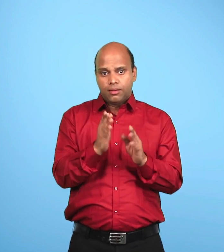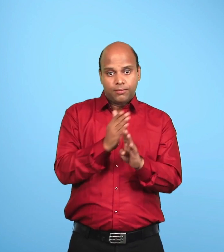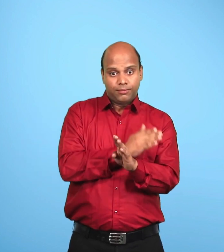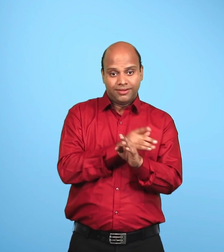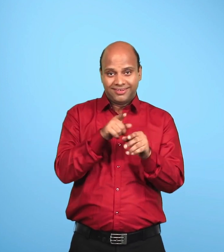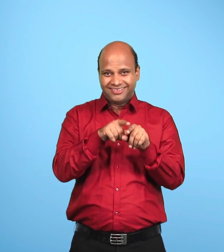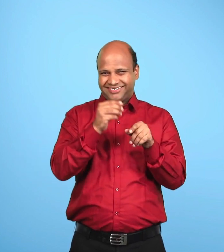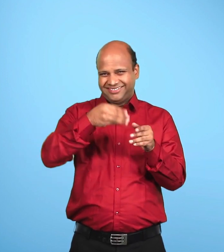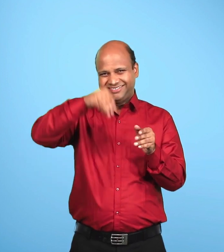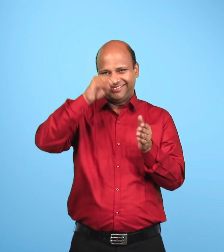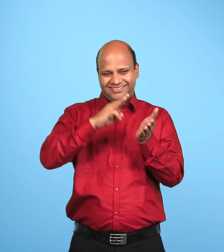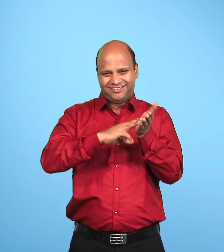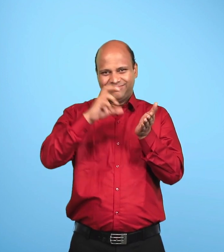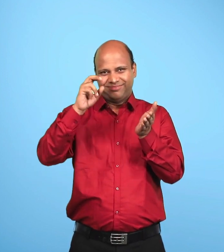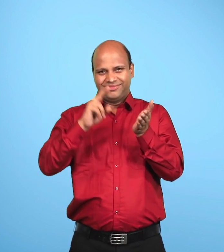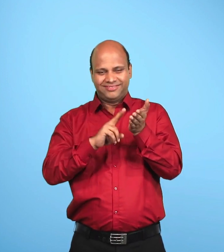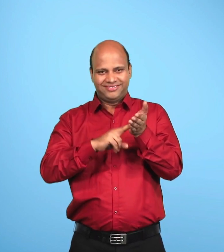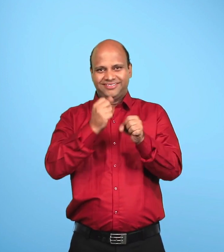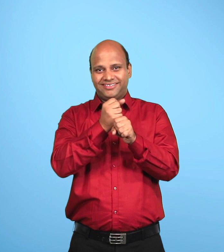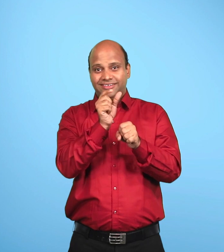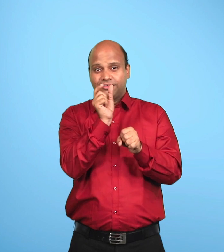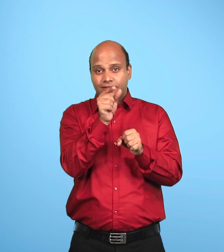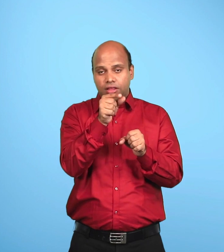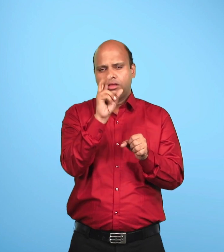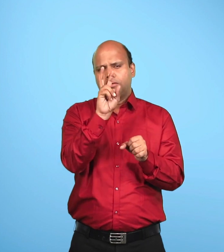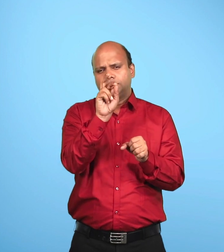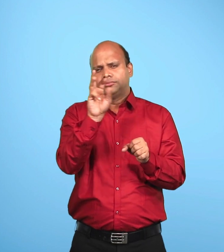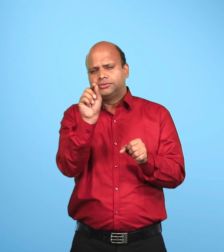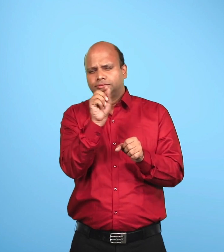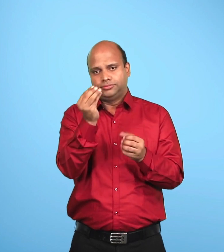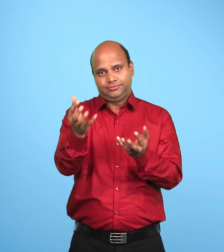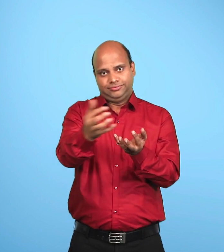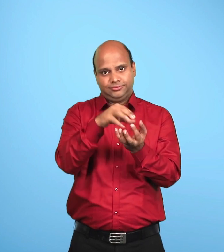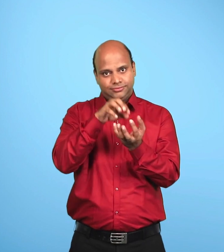Keep 20-30 seeds aside and soak the rest in water for a day.